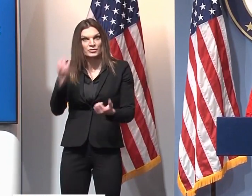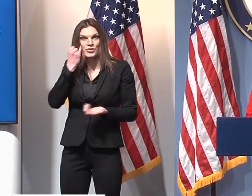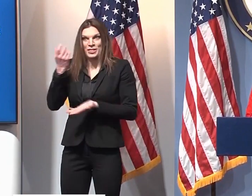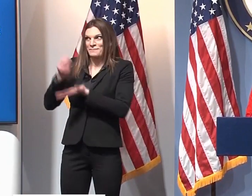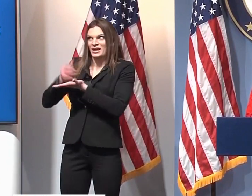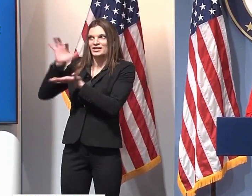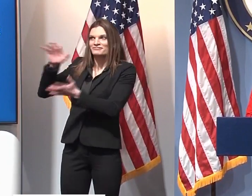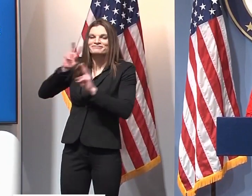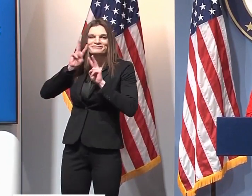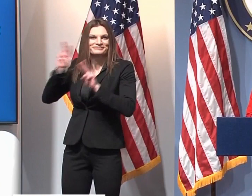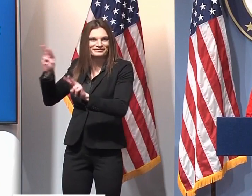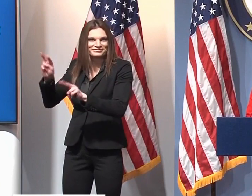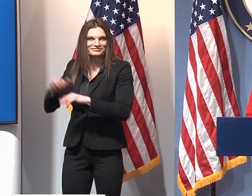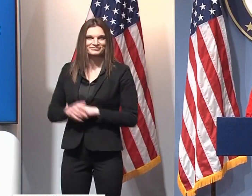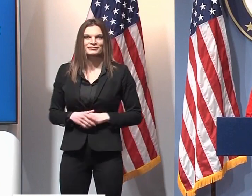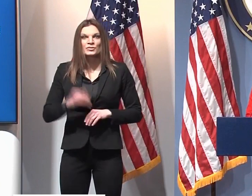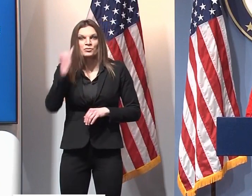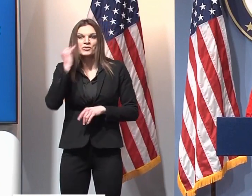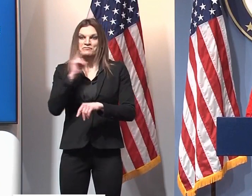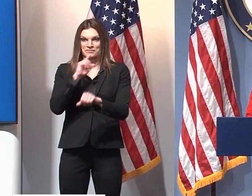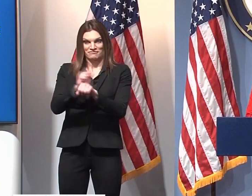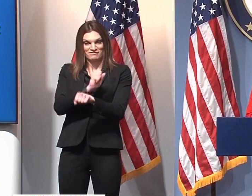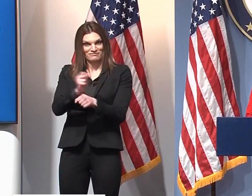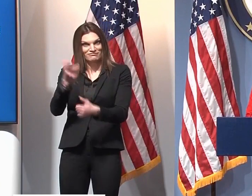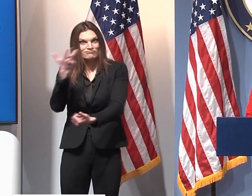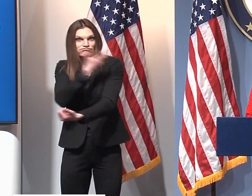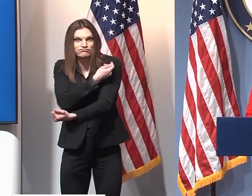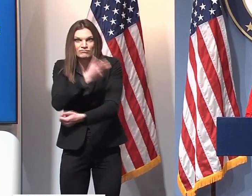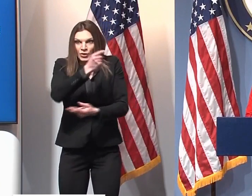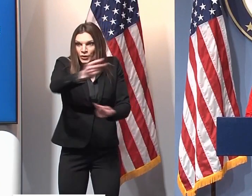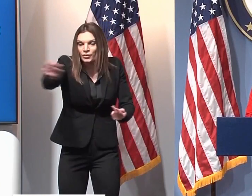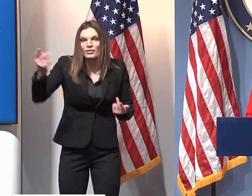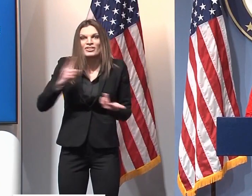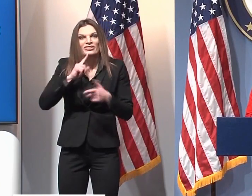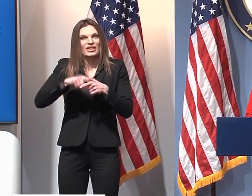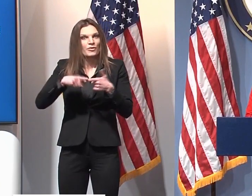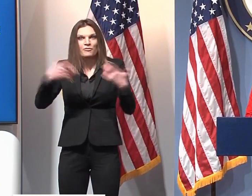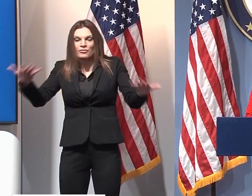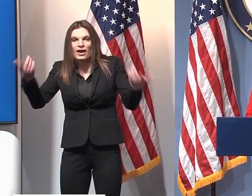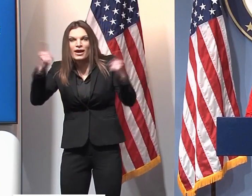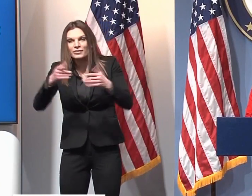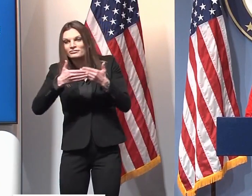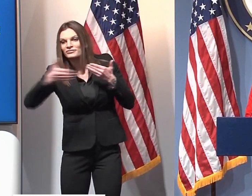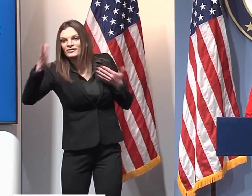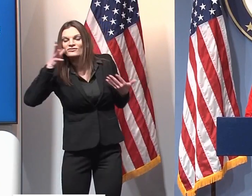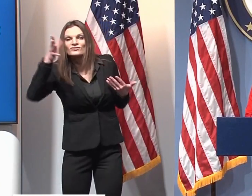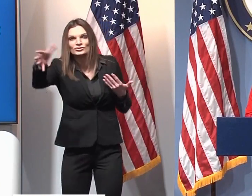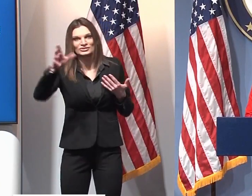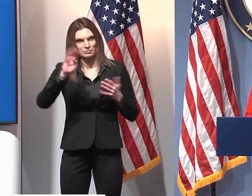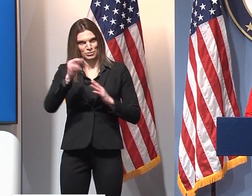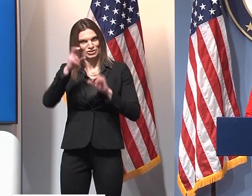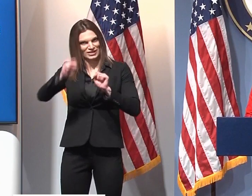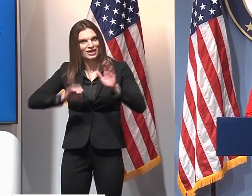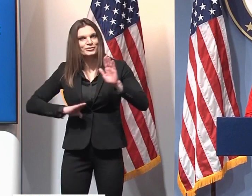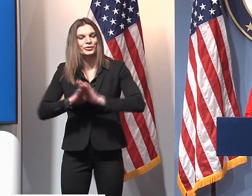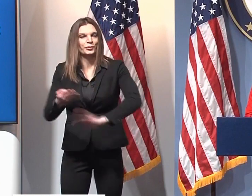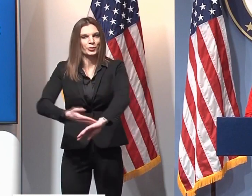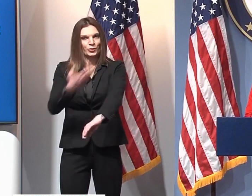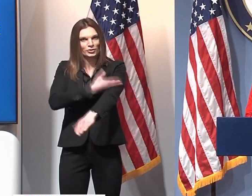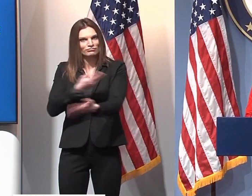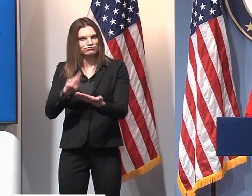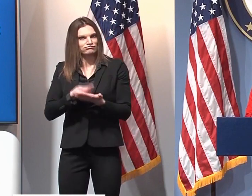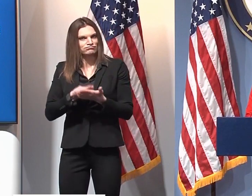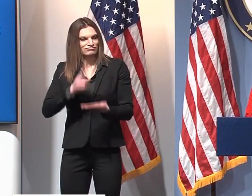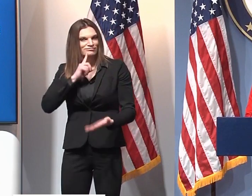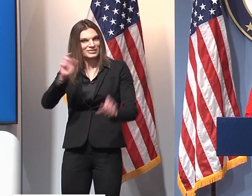economic turndown stronger than ever. It's on all of us to do our part, to remain vigilant, to continue doing all